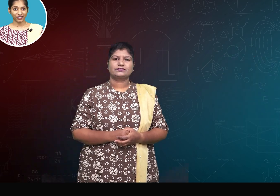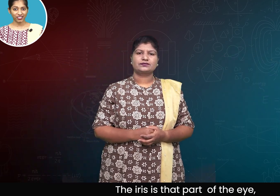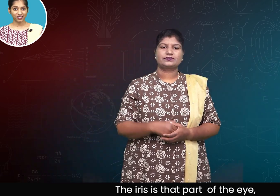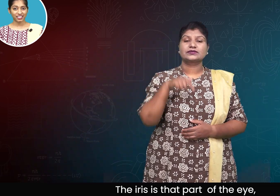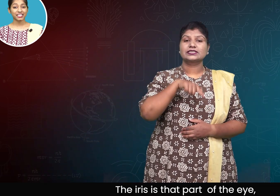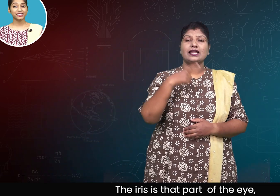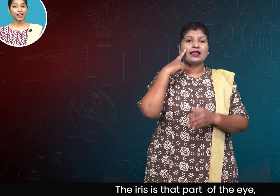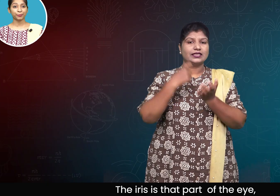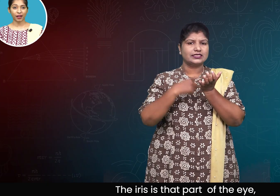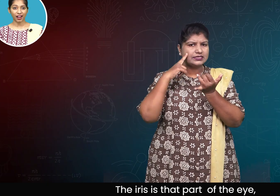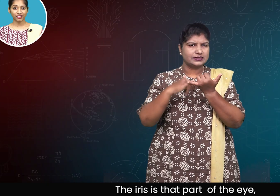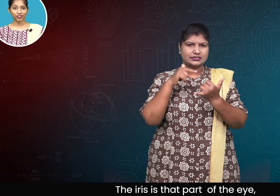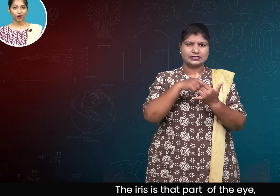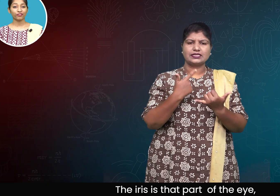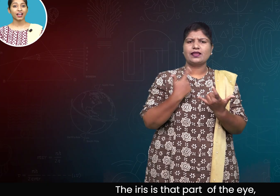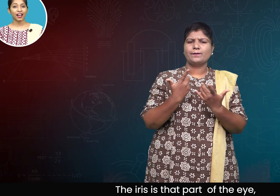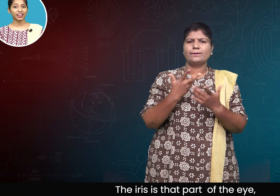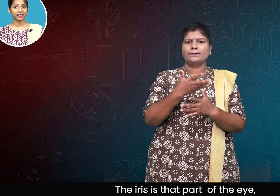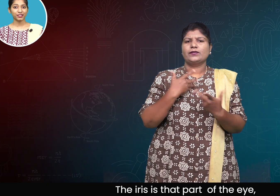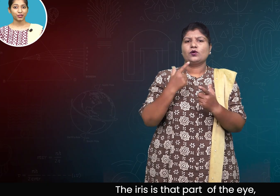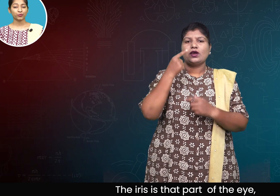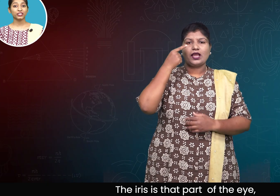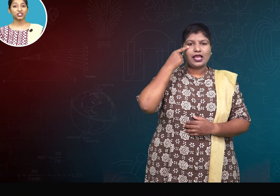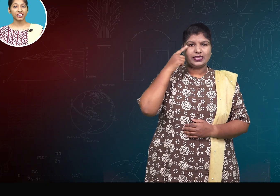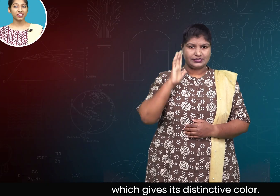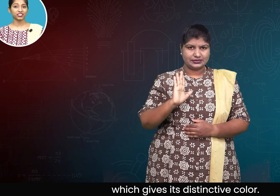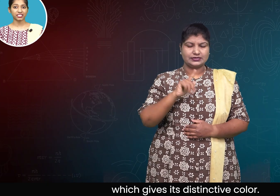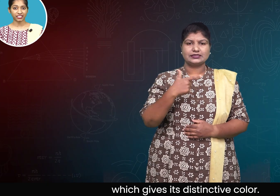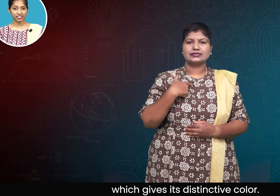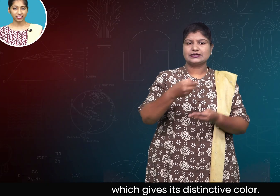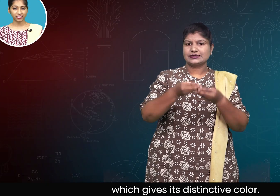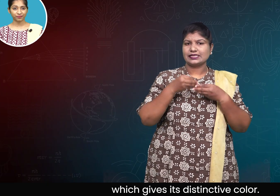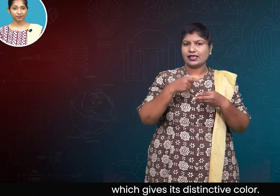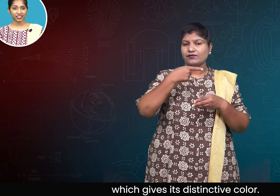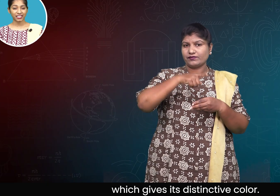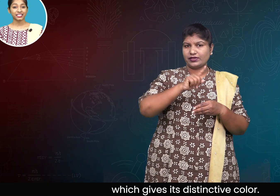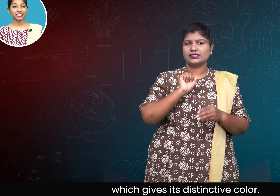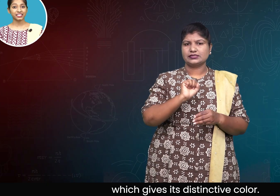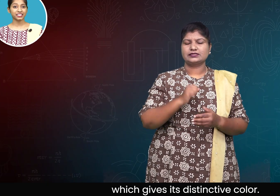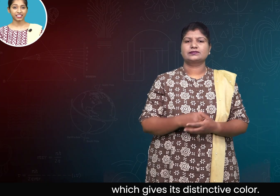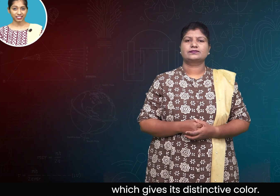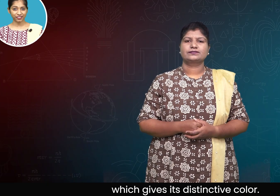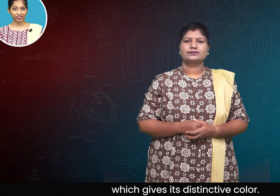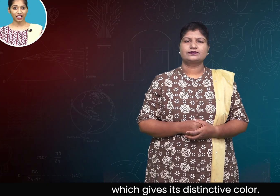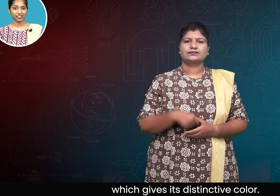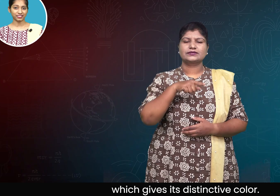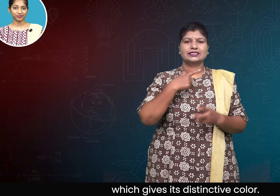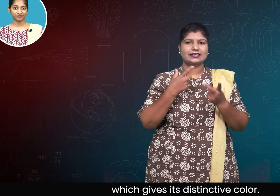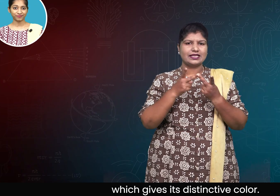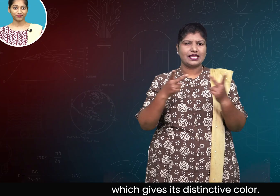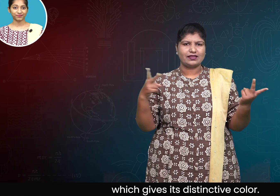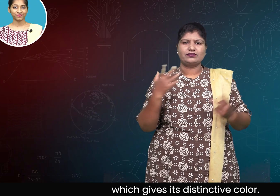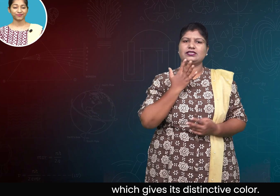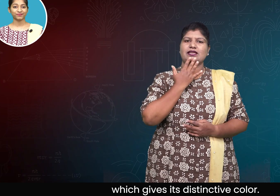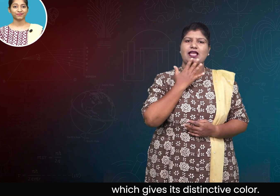The iris is that part of the eye which gives its distinctive color.